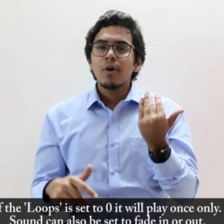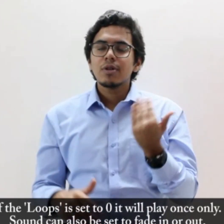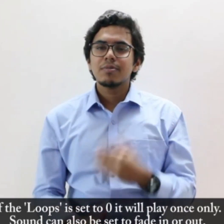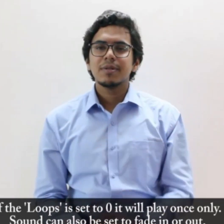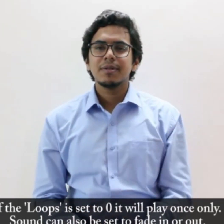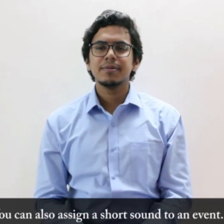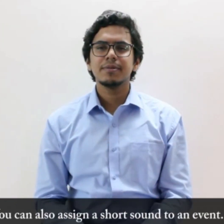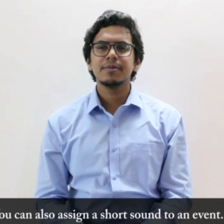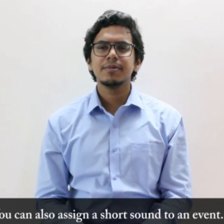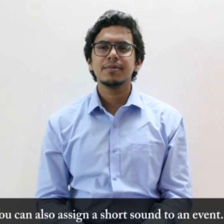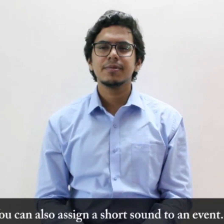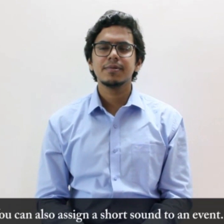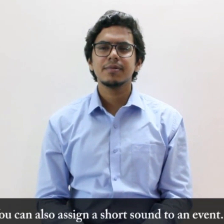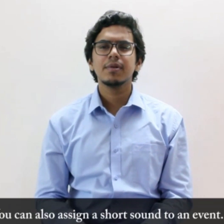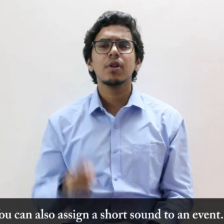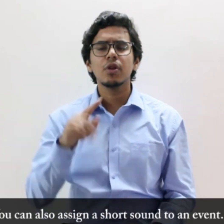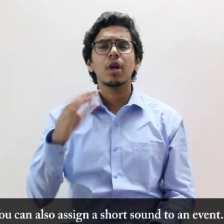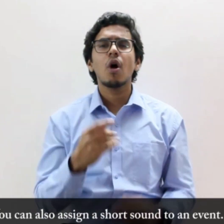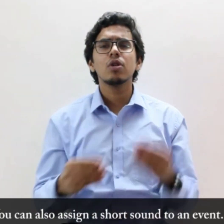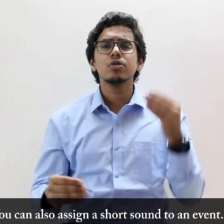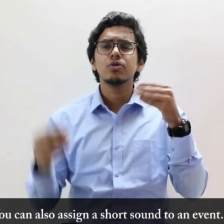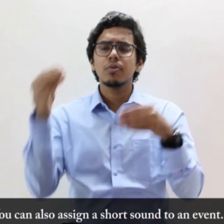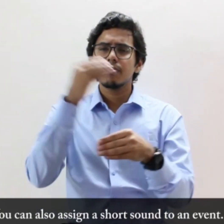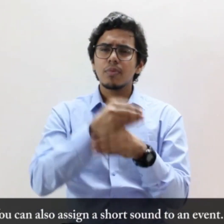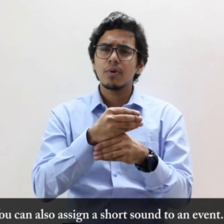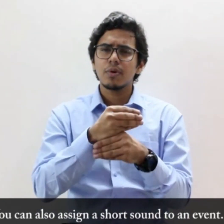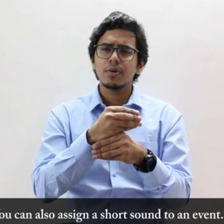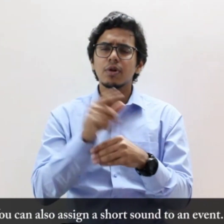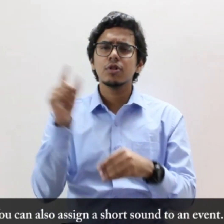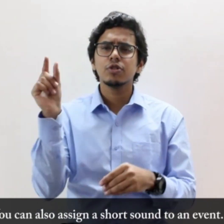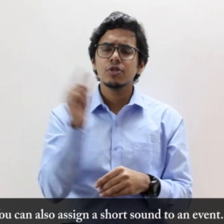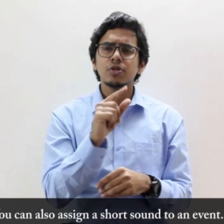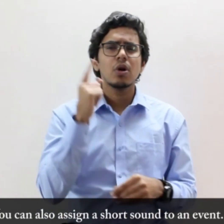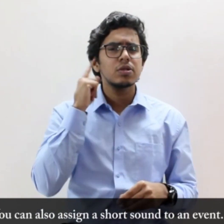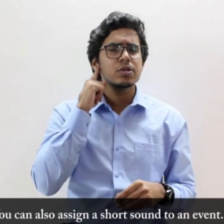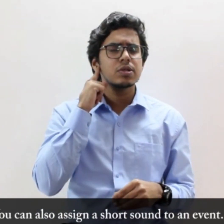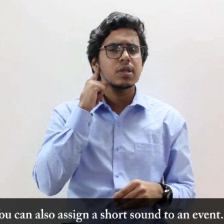You can also assign a short sound to an event.